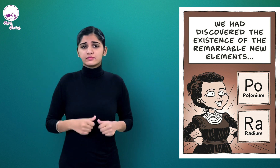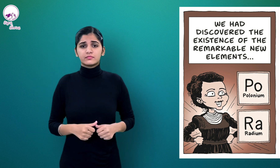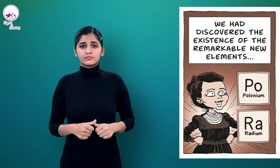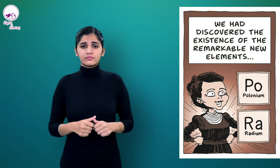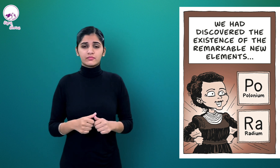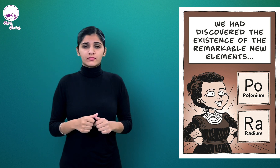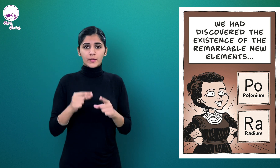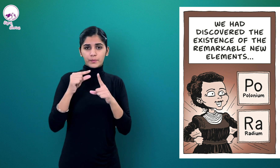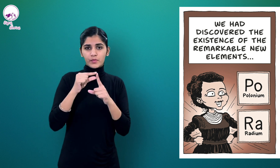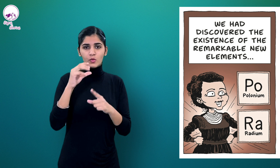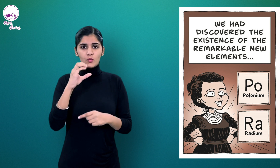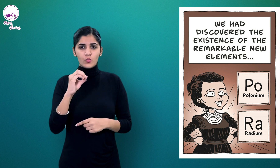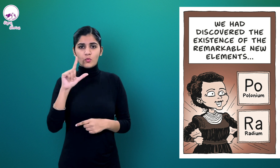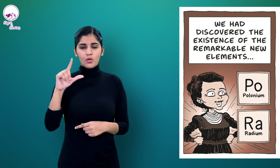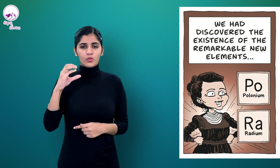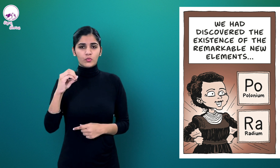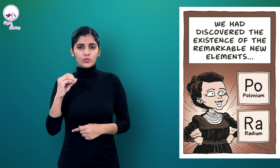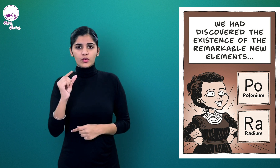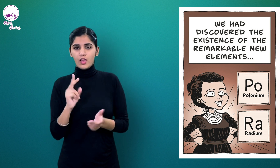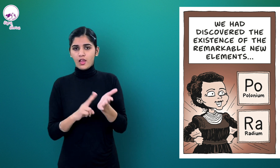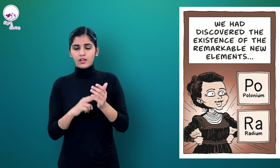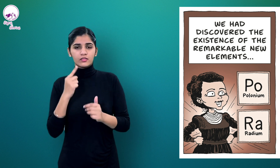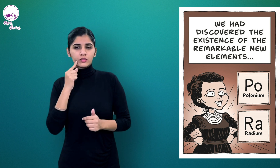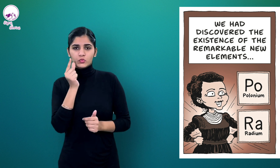polonium, radium.